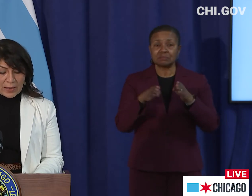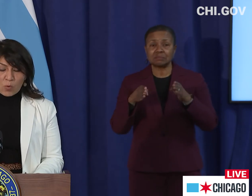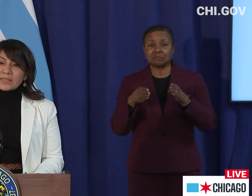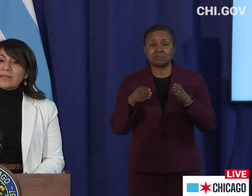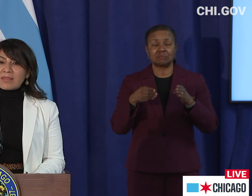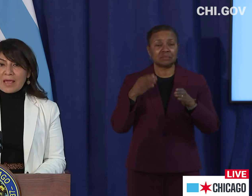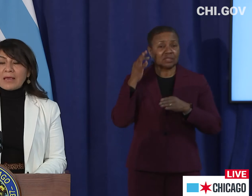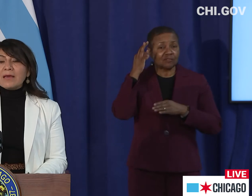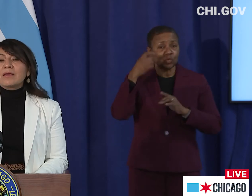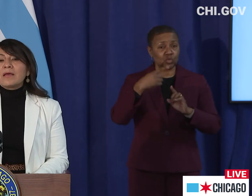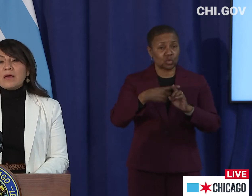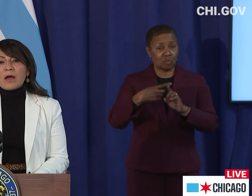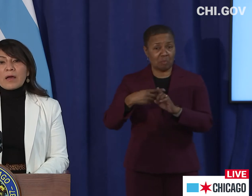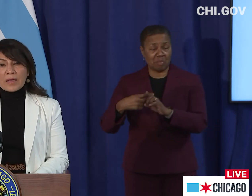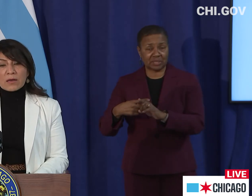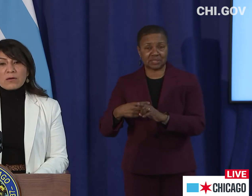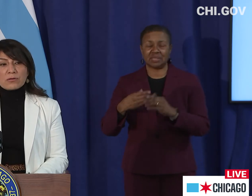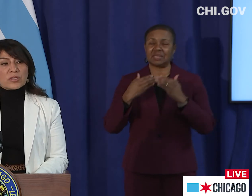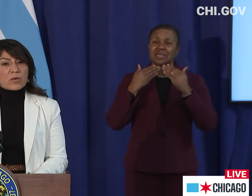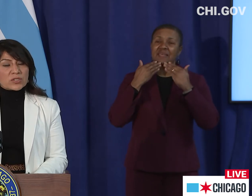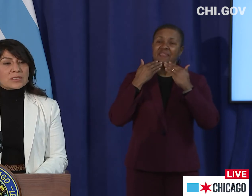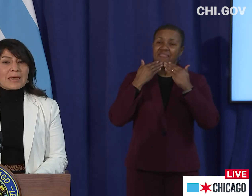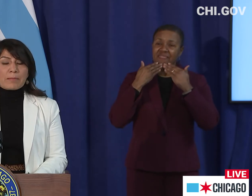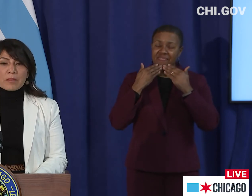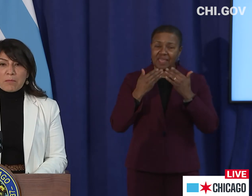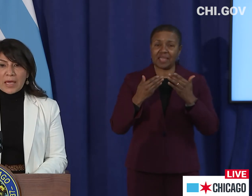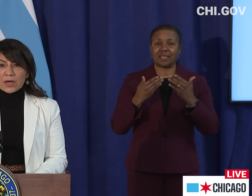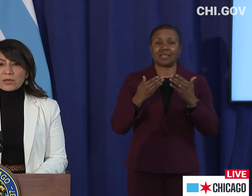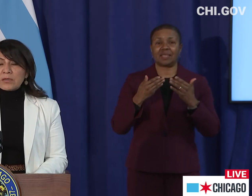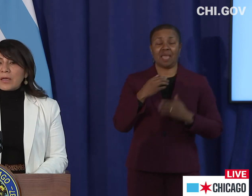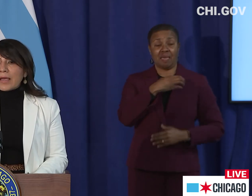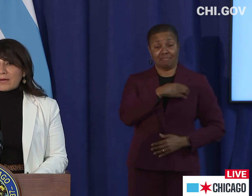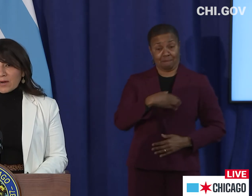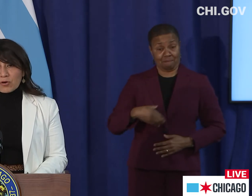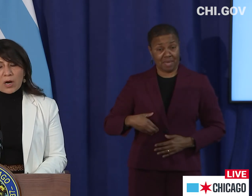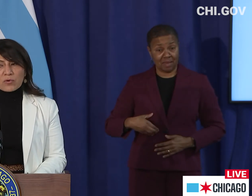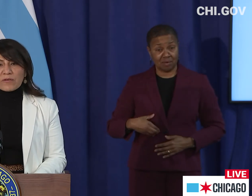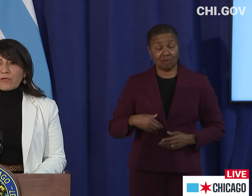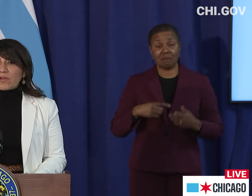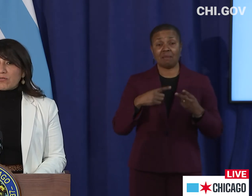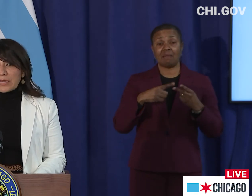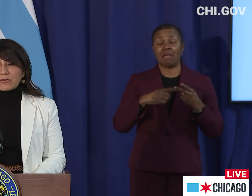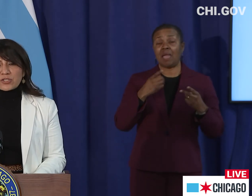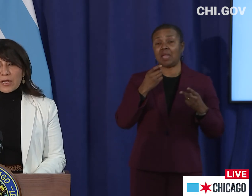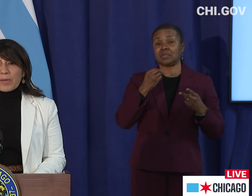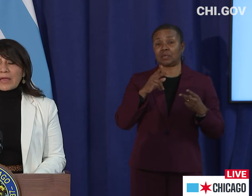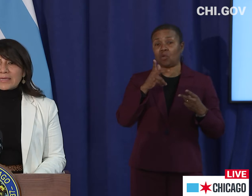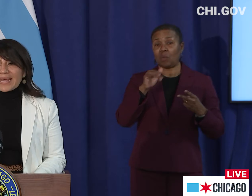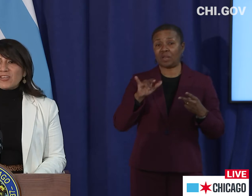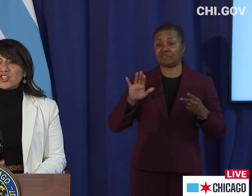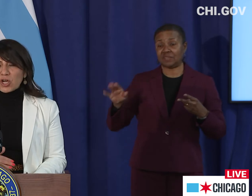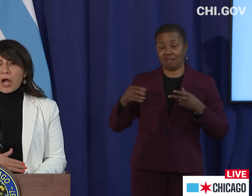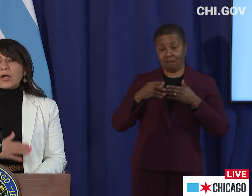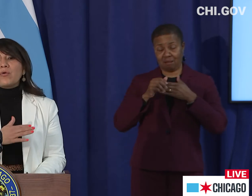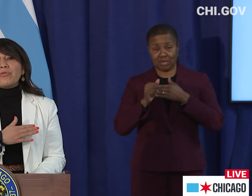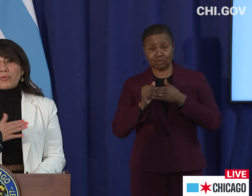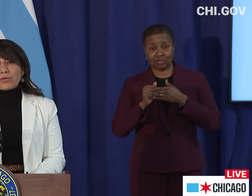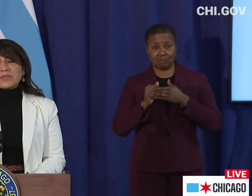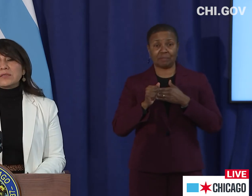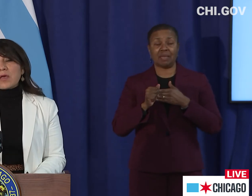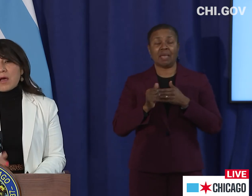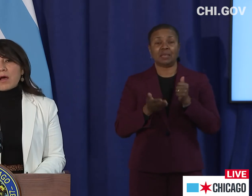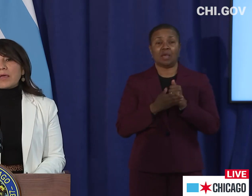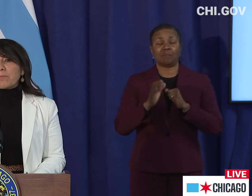ahead. So I want to thank, in conclusion, I want to just thank the mayor and Dr. Arwady for their leadership in taking Chicago